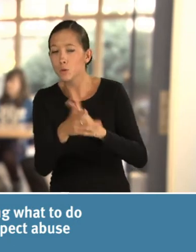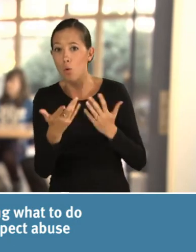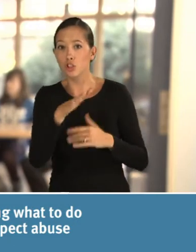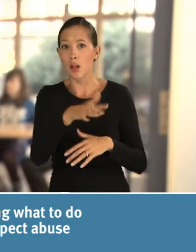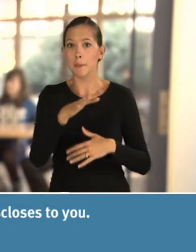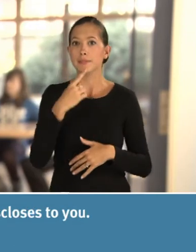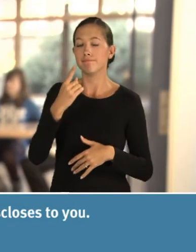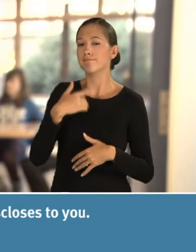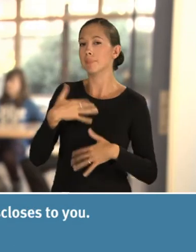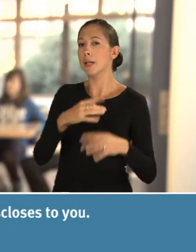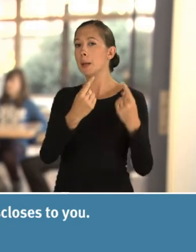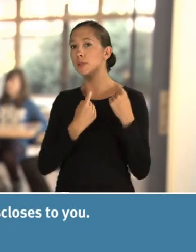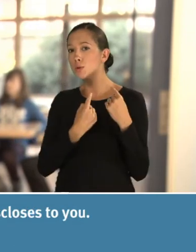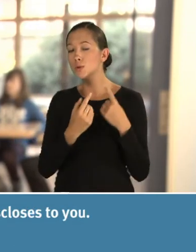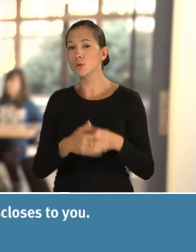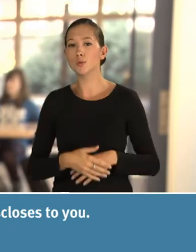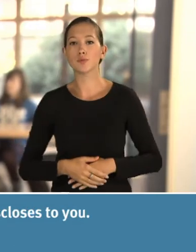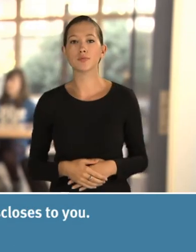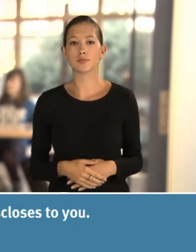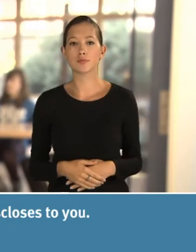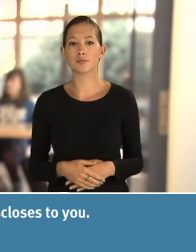abuse or a child discloses to you.